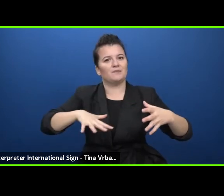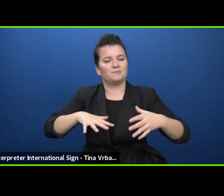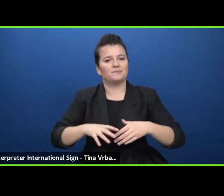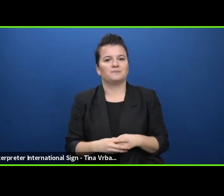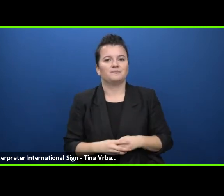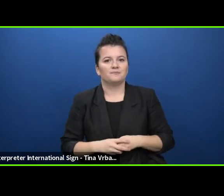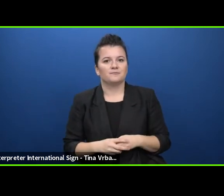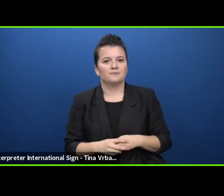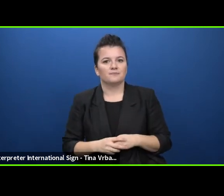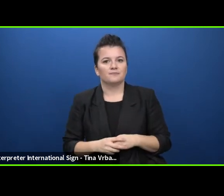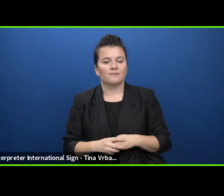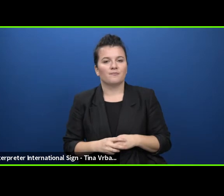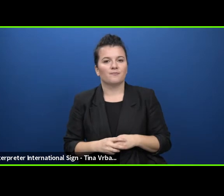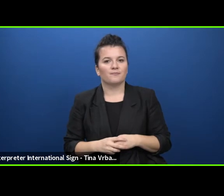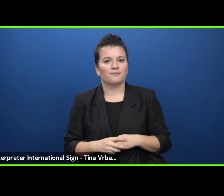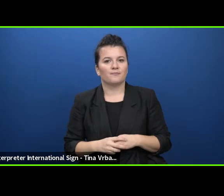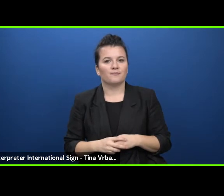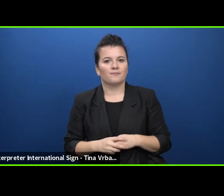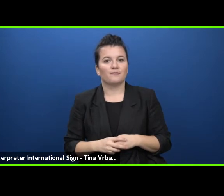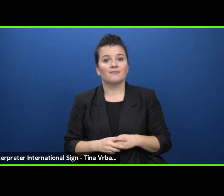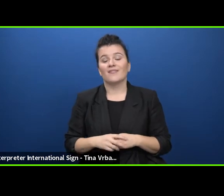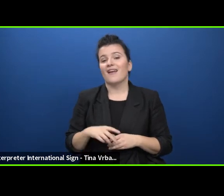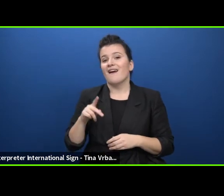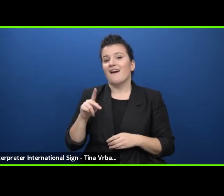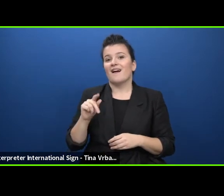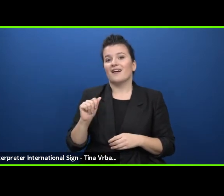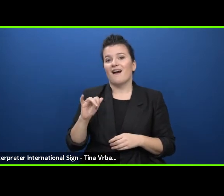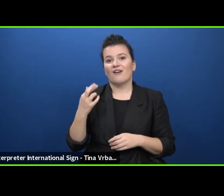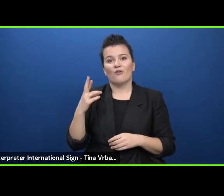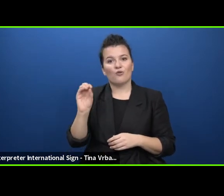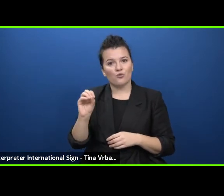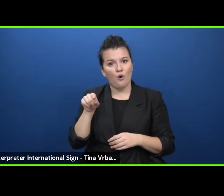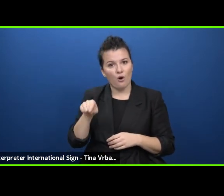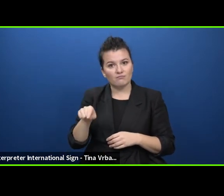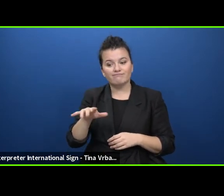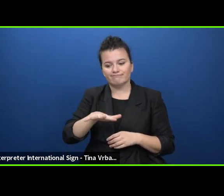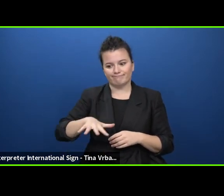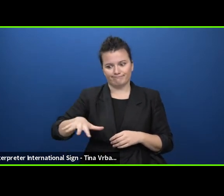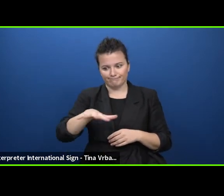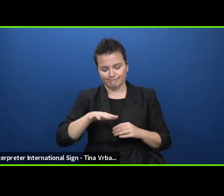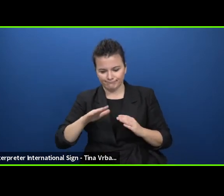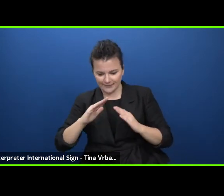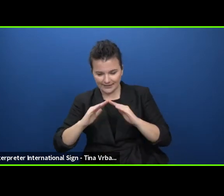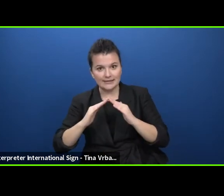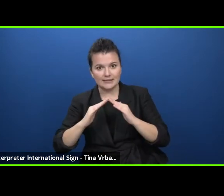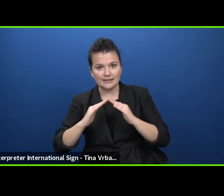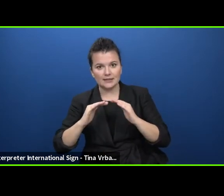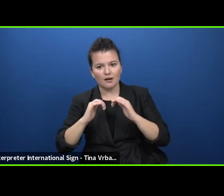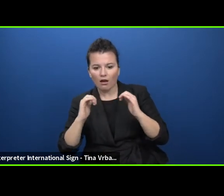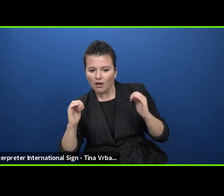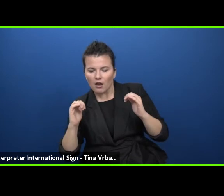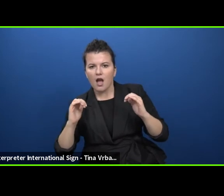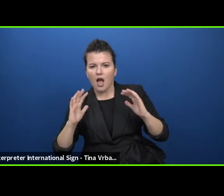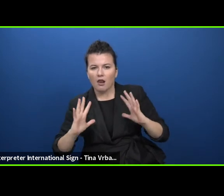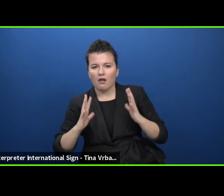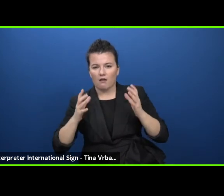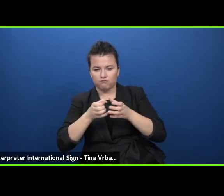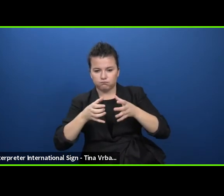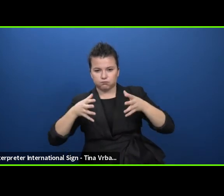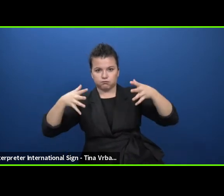In the messy reality of Cairo and its metropolitan street life, between surprised and enchanted